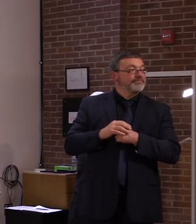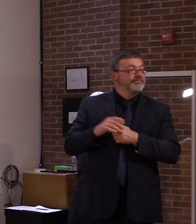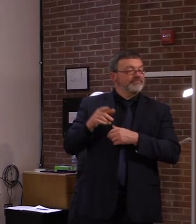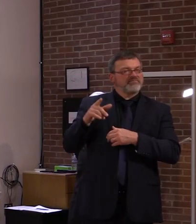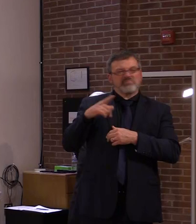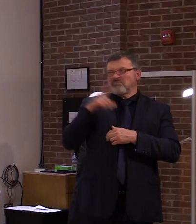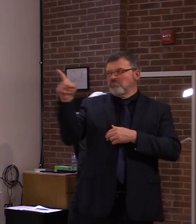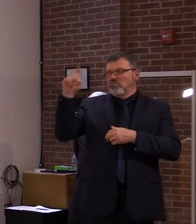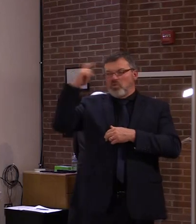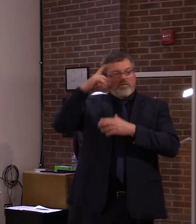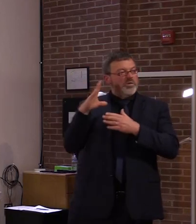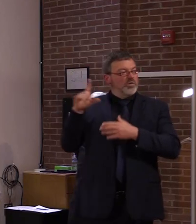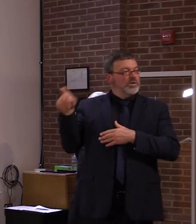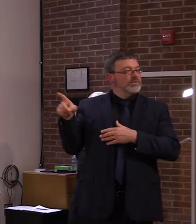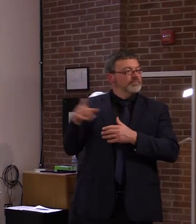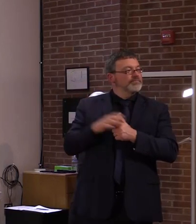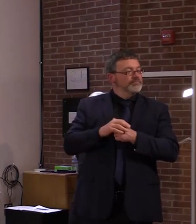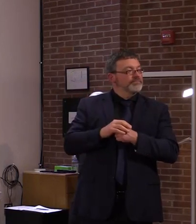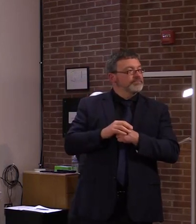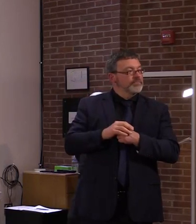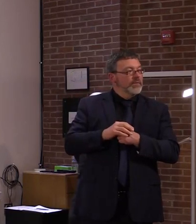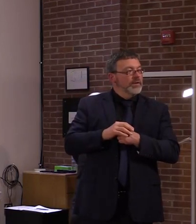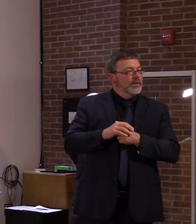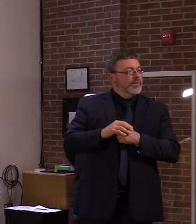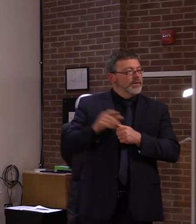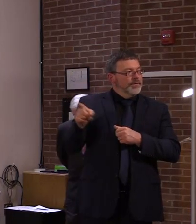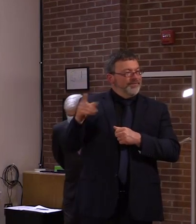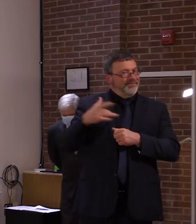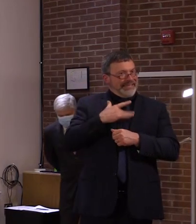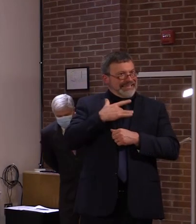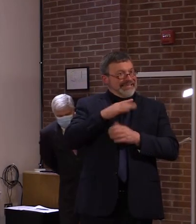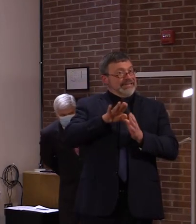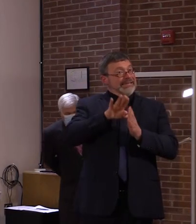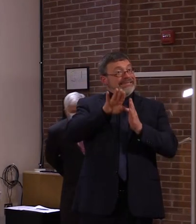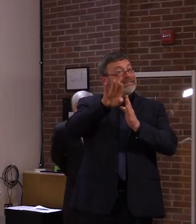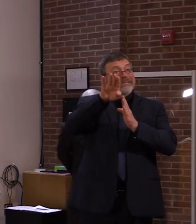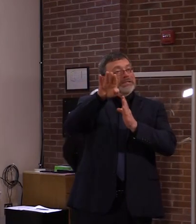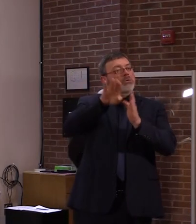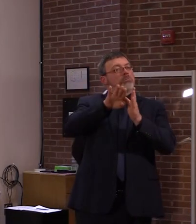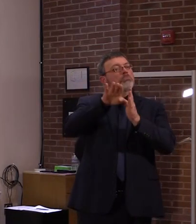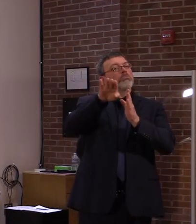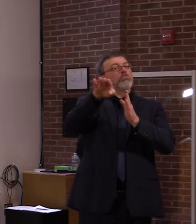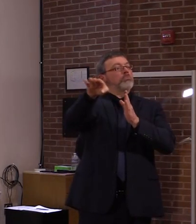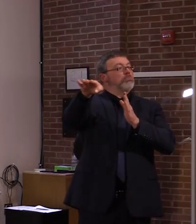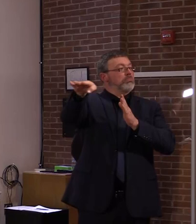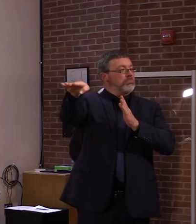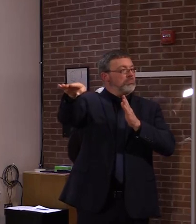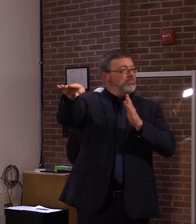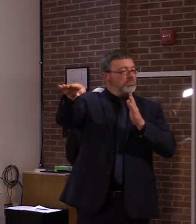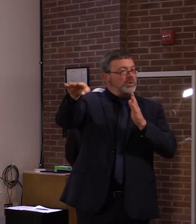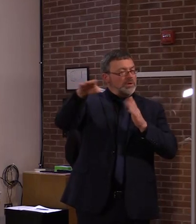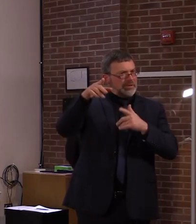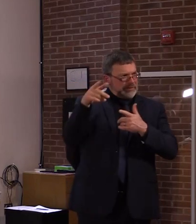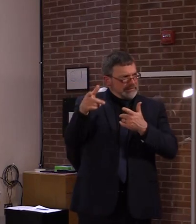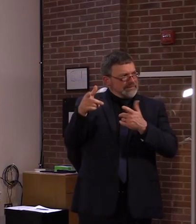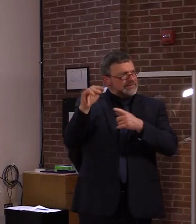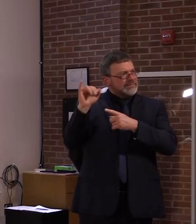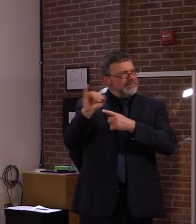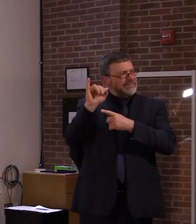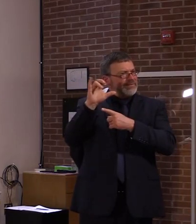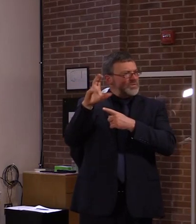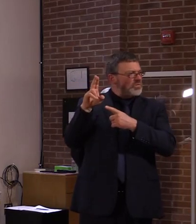that you do not think we will get to a level where our ICUs will be overrun. I'm curious, what you're basing that belief on, given that